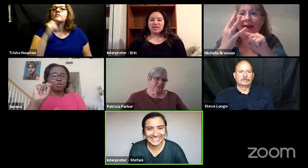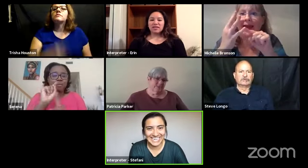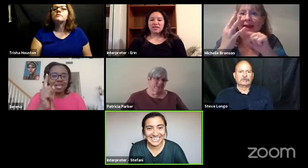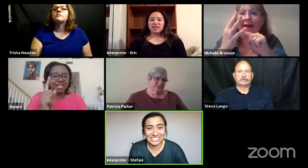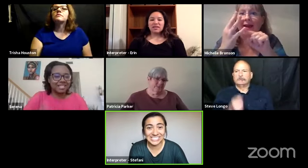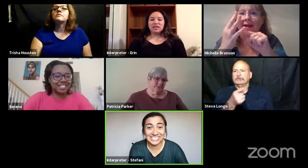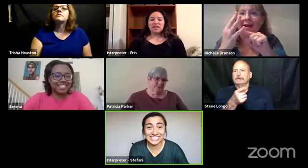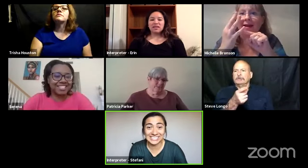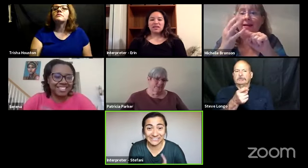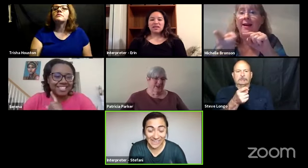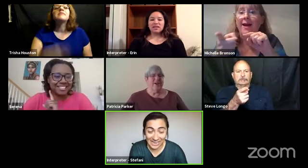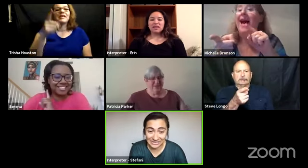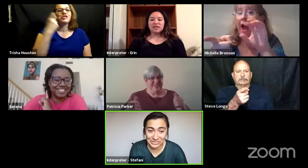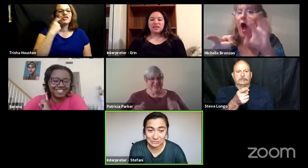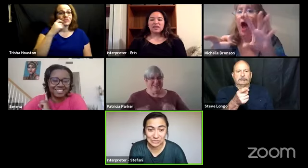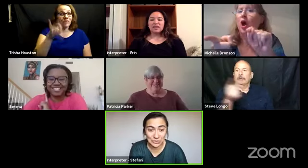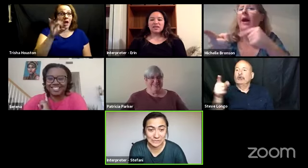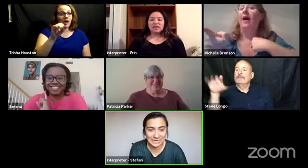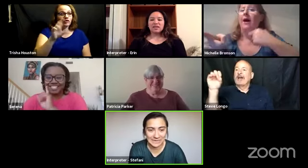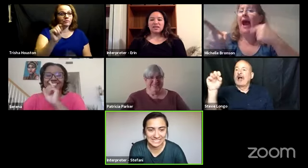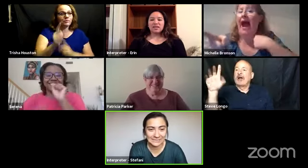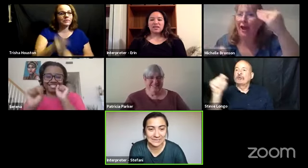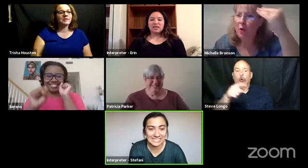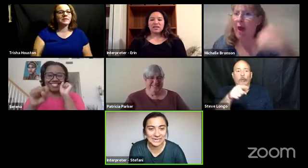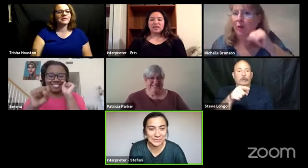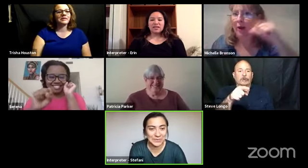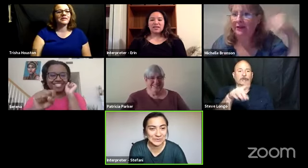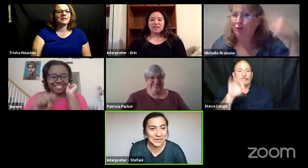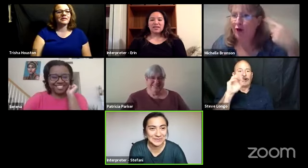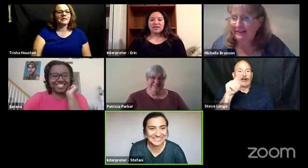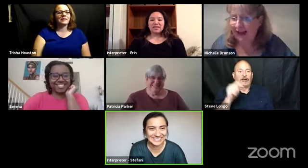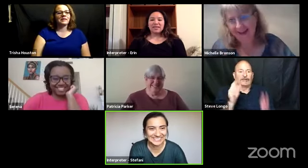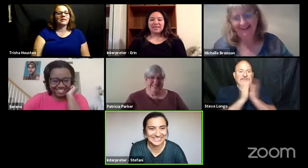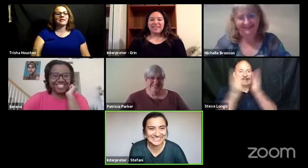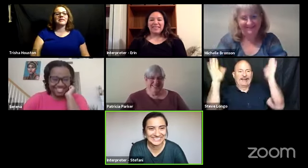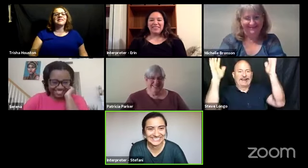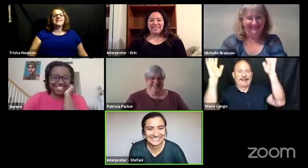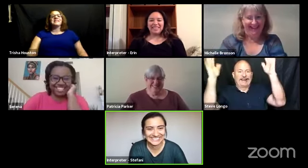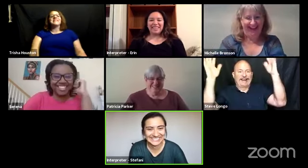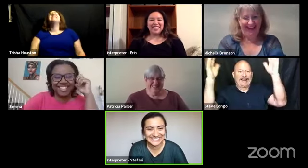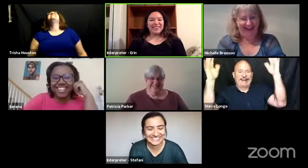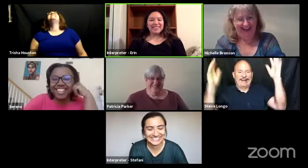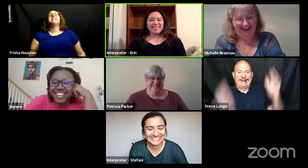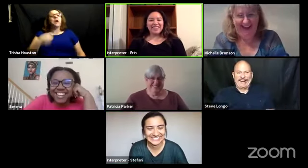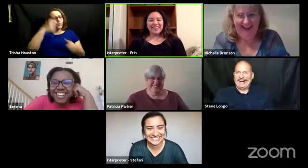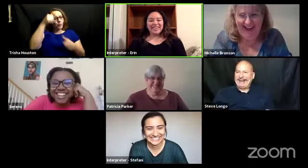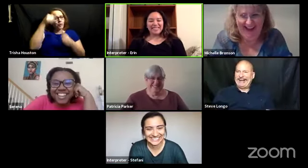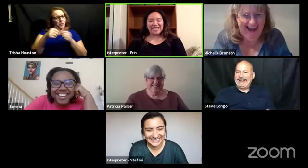I actually just found October's board meeting minutes. Give me a second to pull those up. Michelle said, I knew I wasn't going crazy.